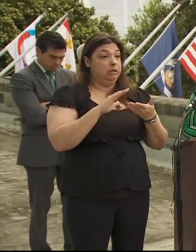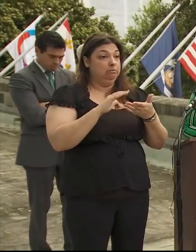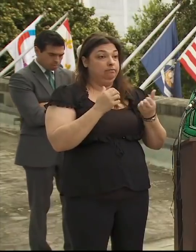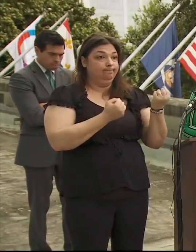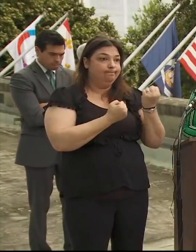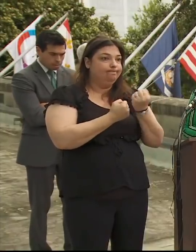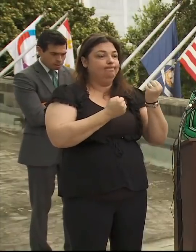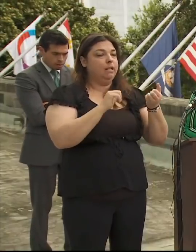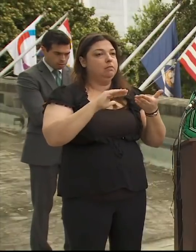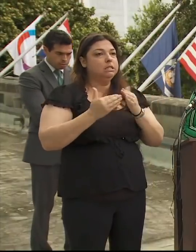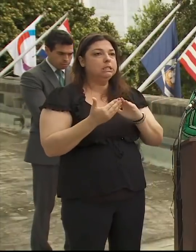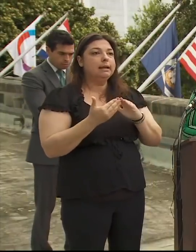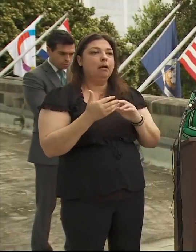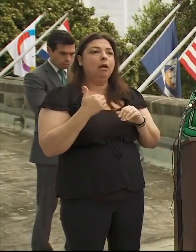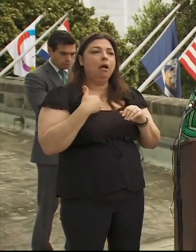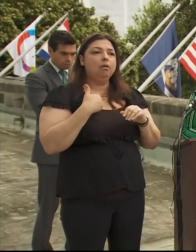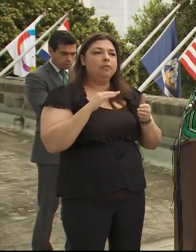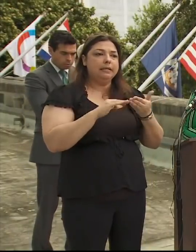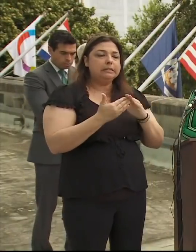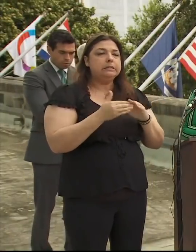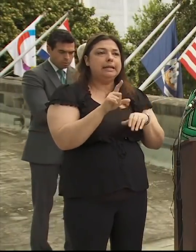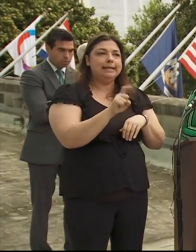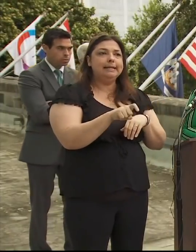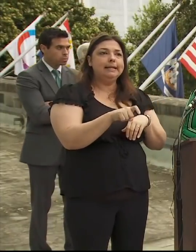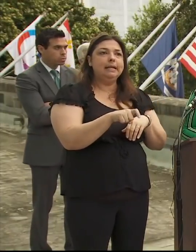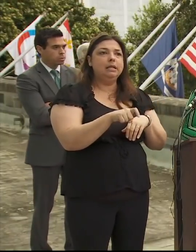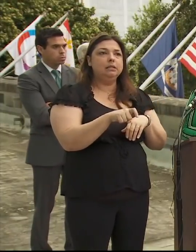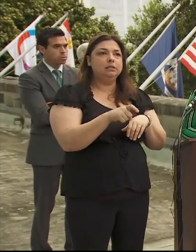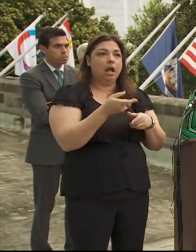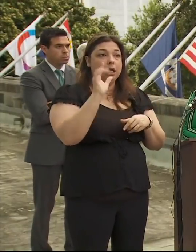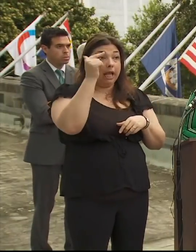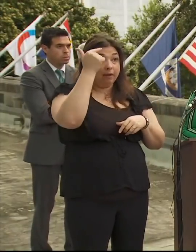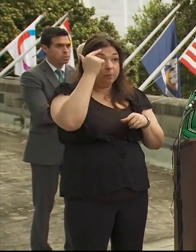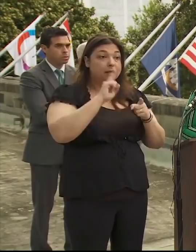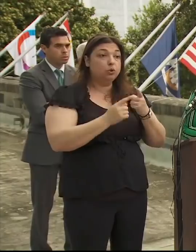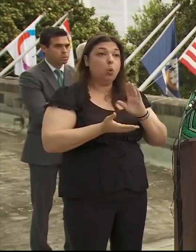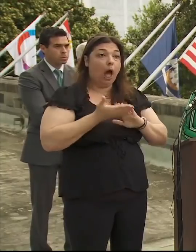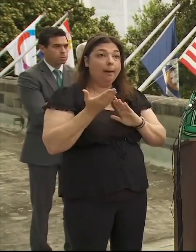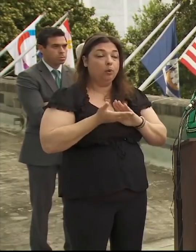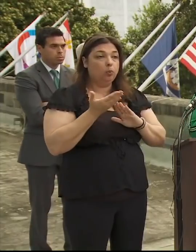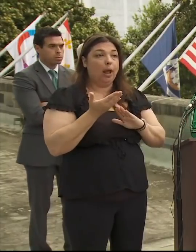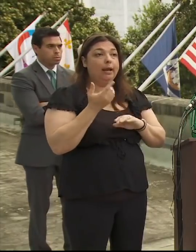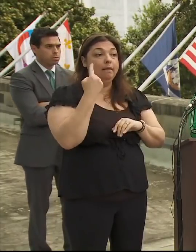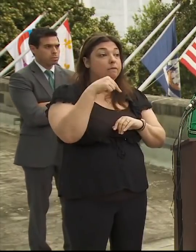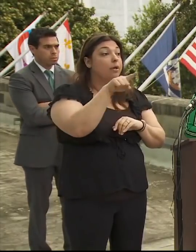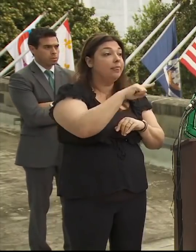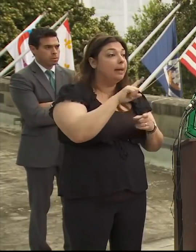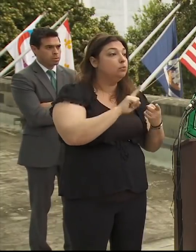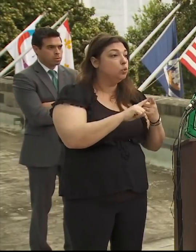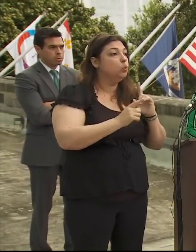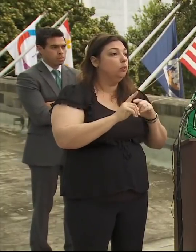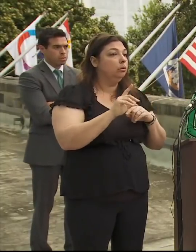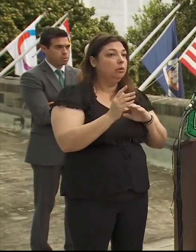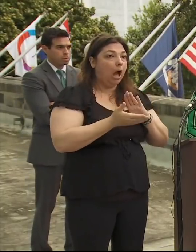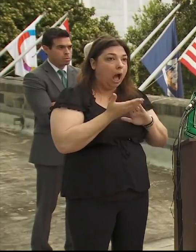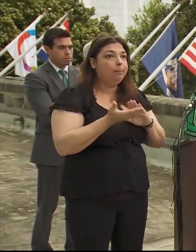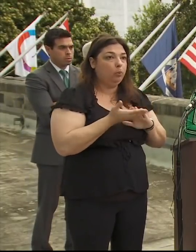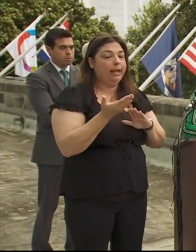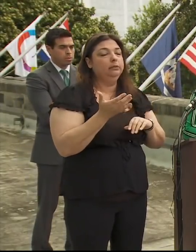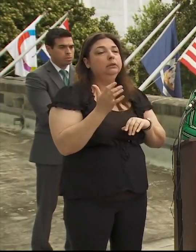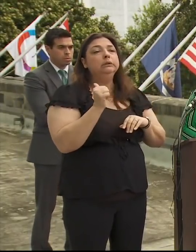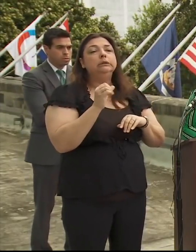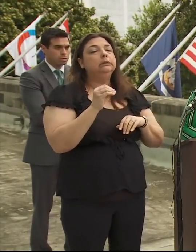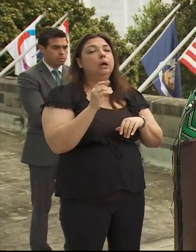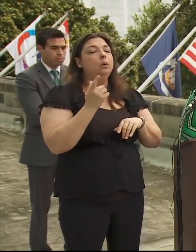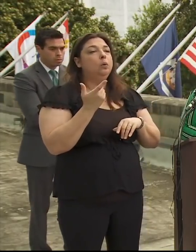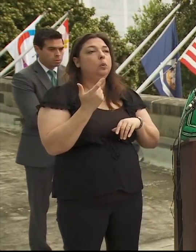community, the community is going to need city government to operate in order for them to function. So again, we